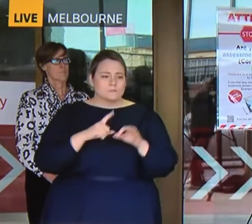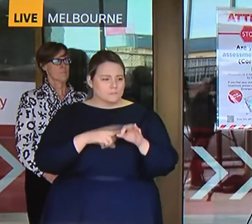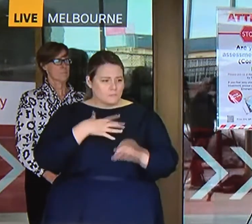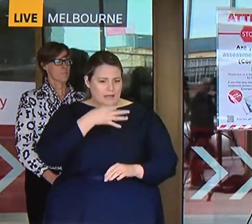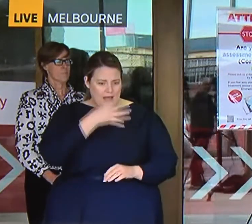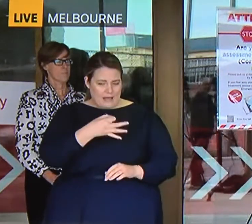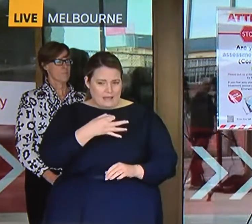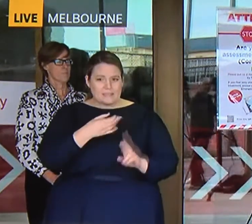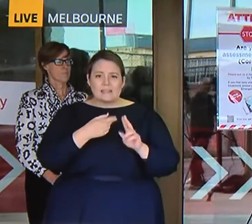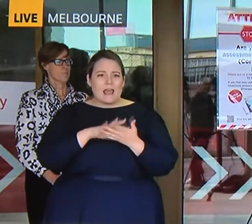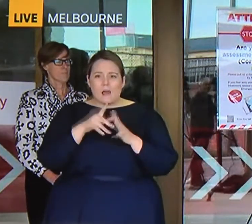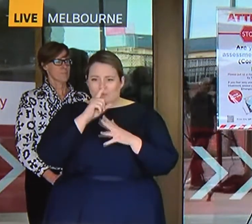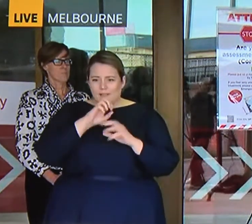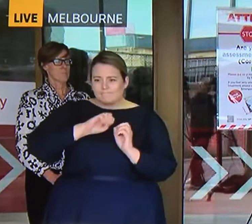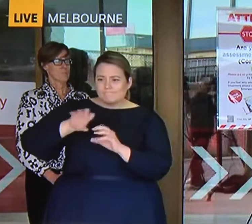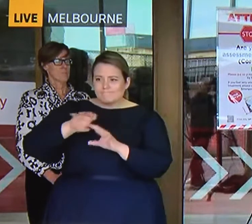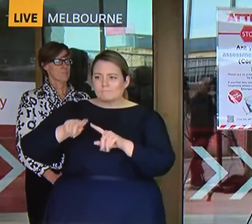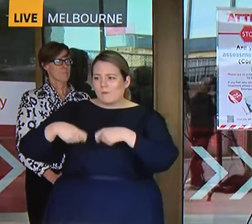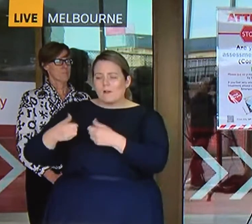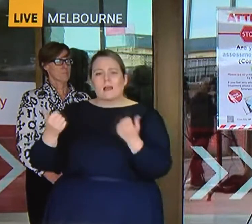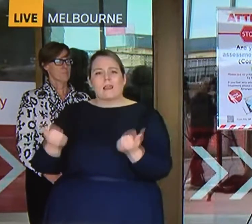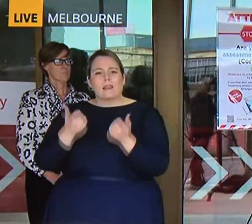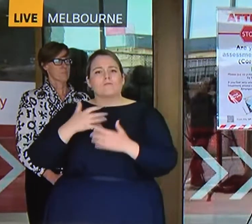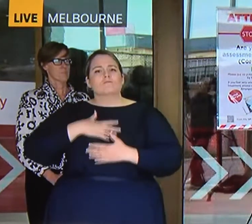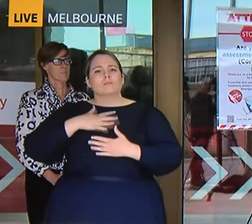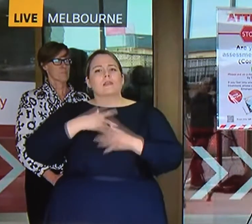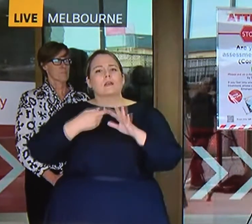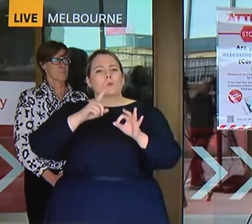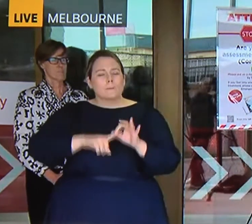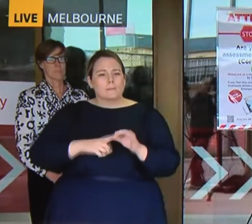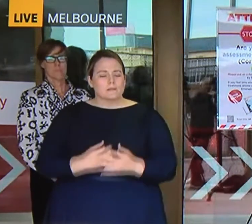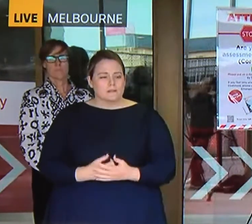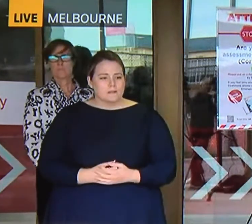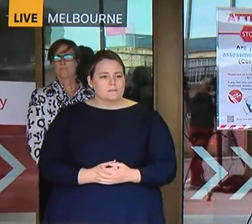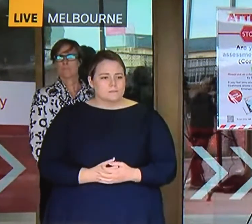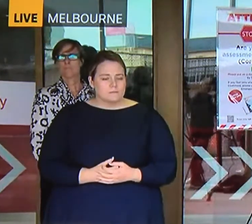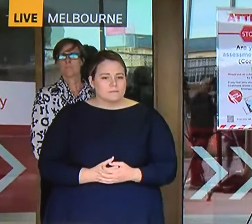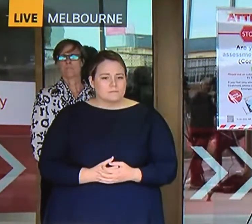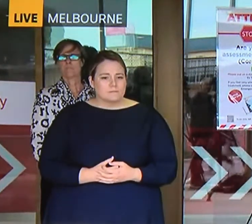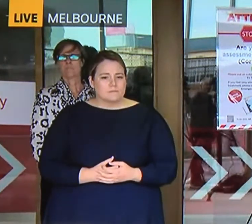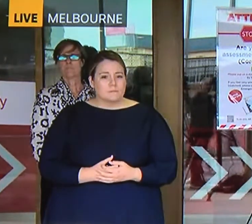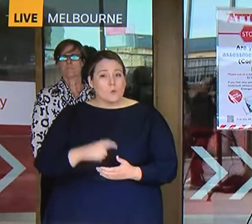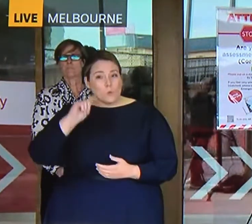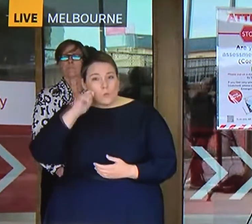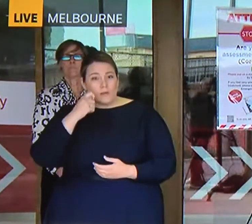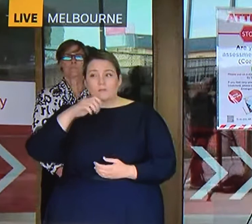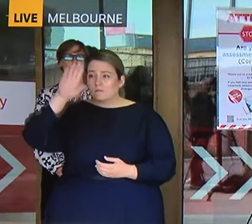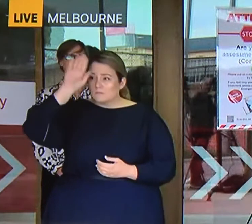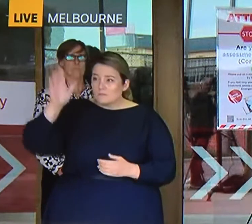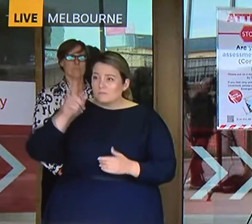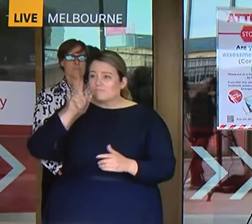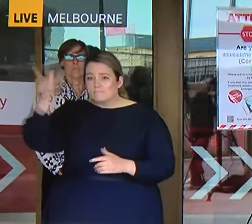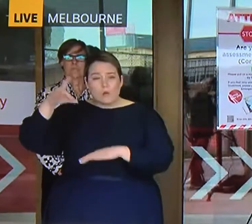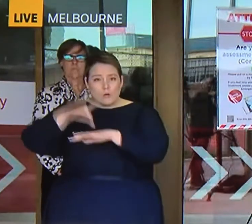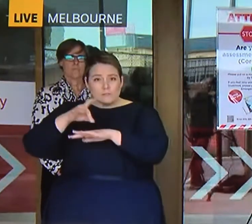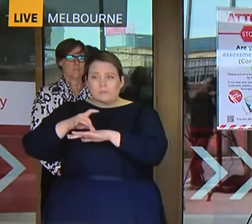that's getting extra ventilators and things like that, how will that be distributed in terms of will a lot of regional hospitals be getting a boost,